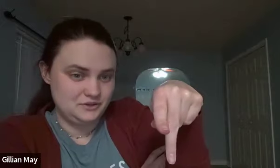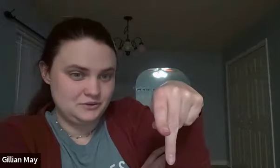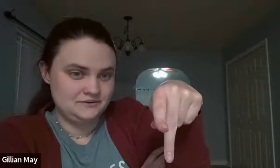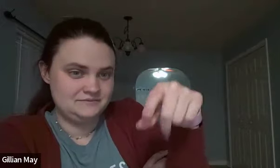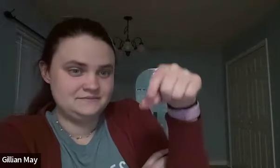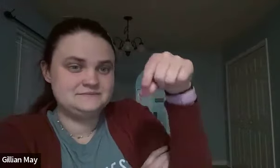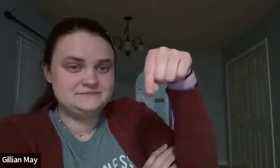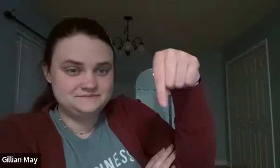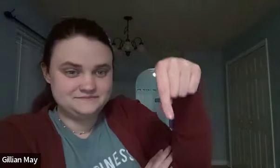Q,